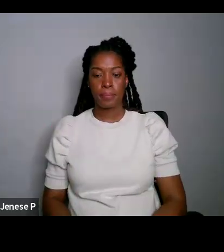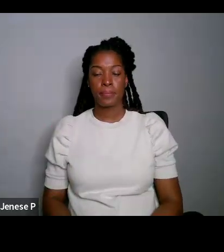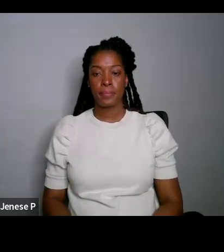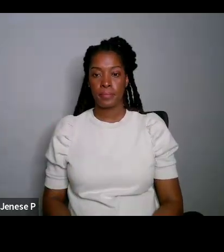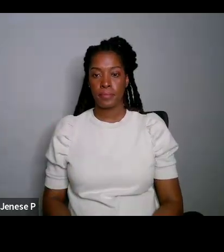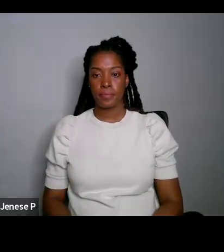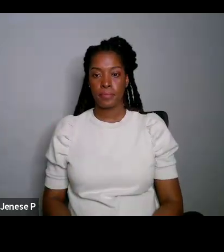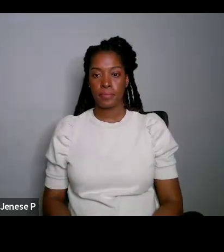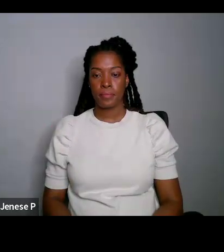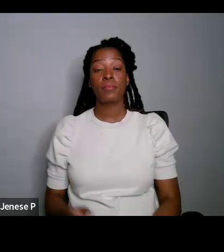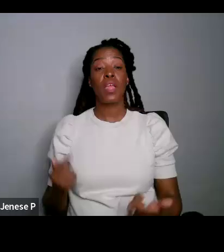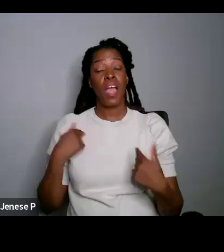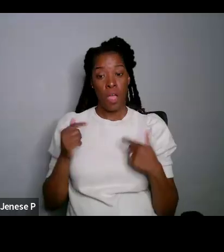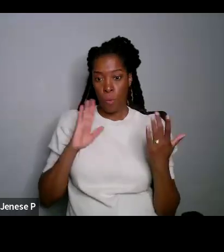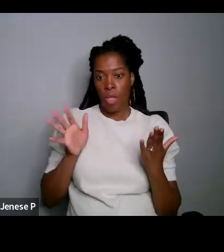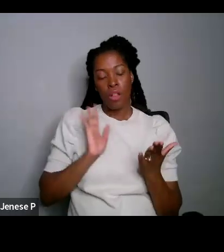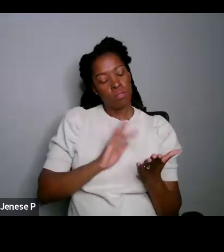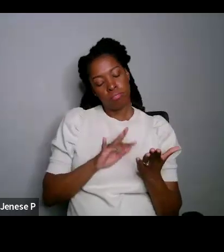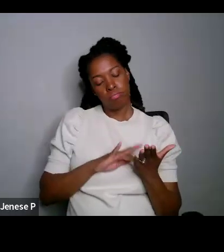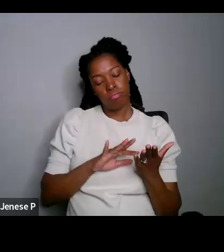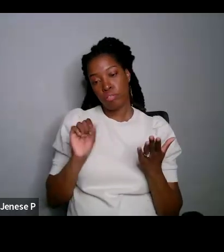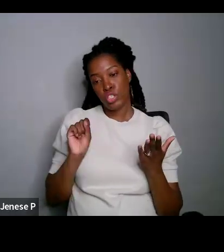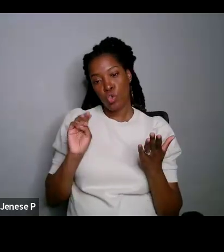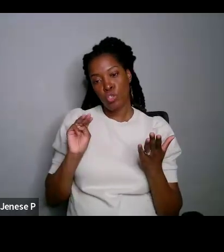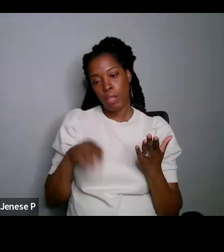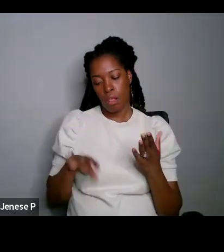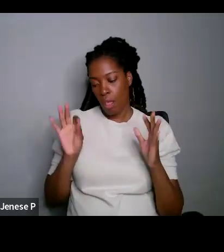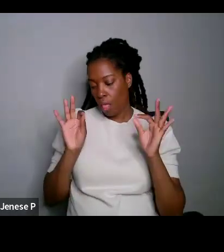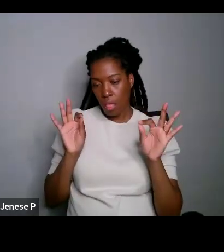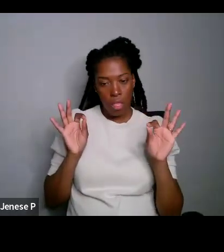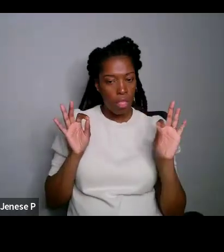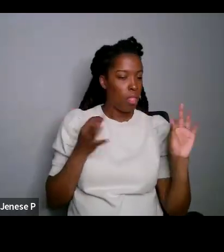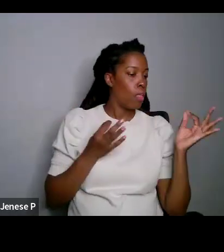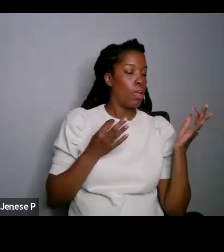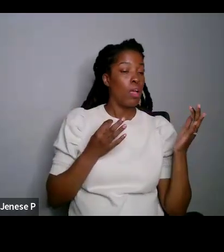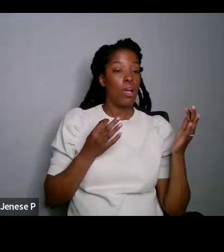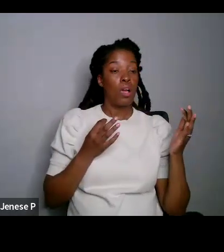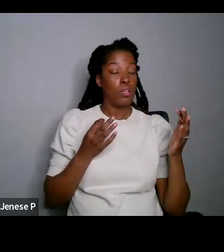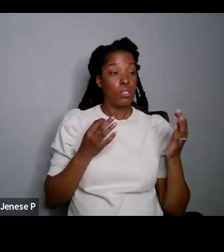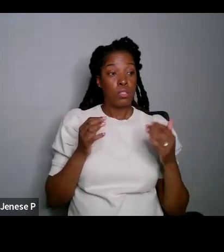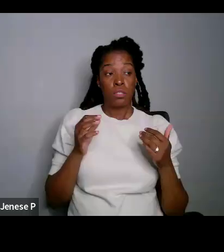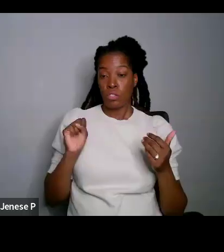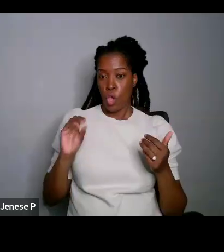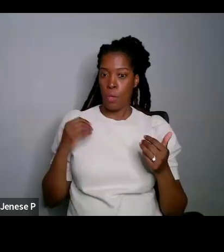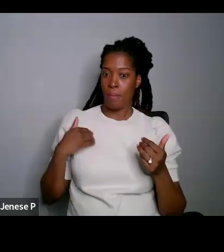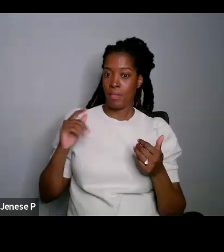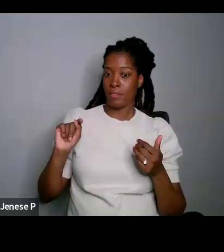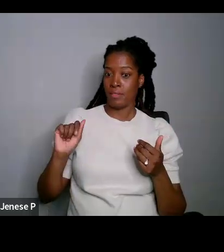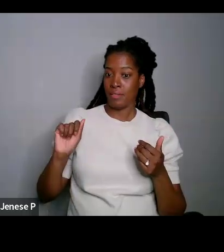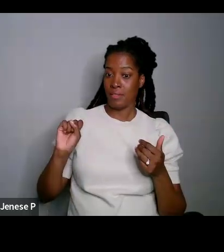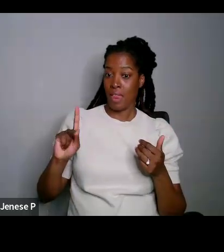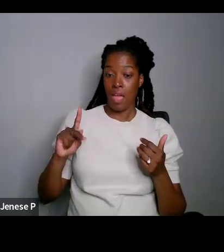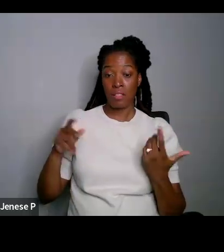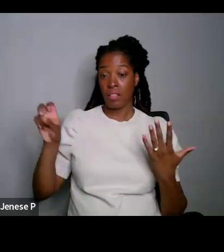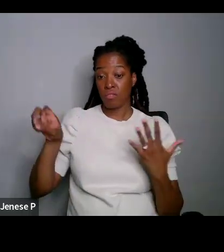I might find myself scrolling social media, getting distracted so that I'm flipping from one task to another quickly and not completing any